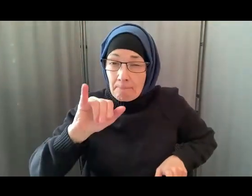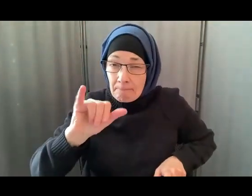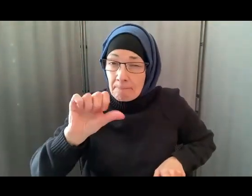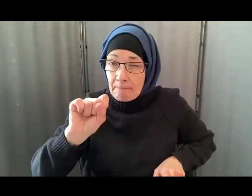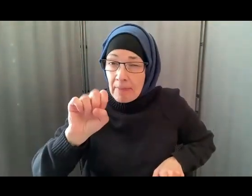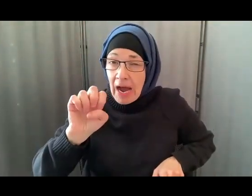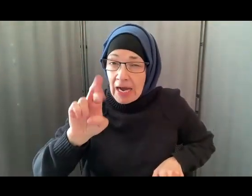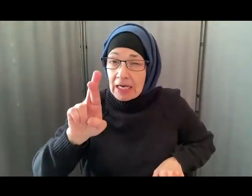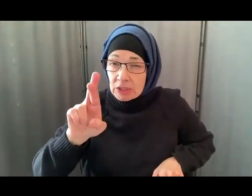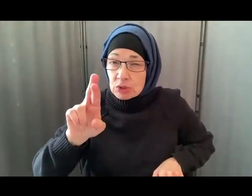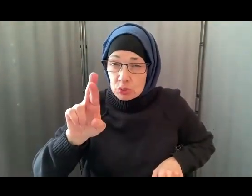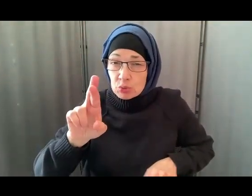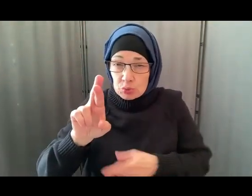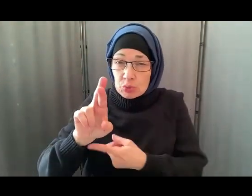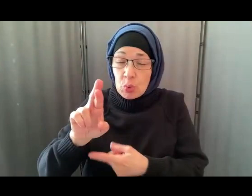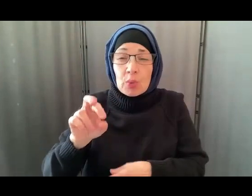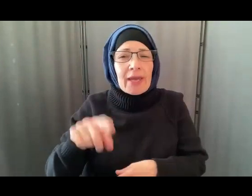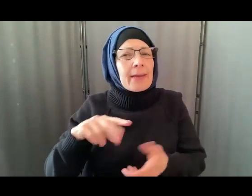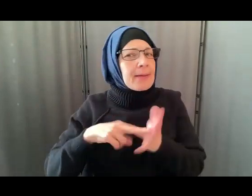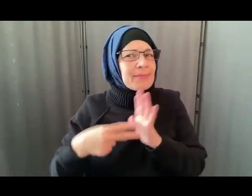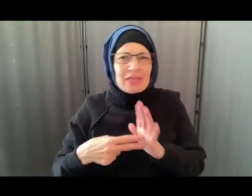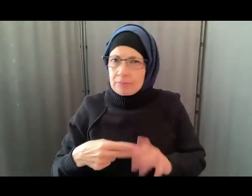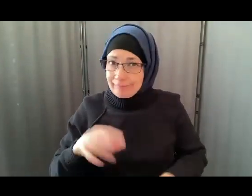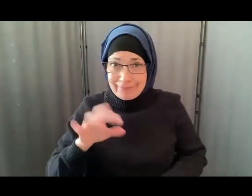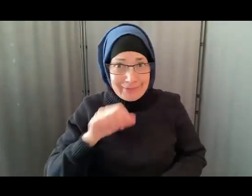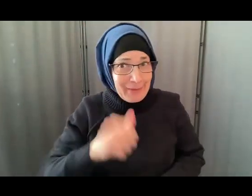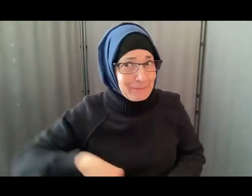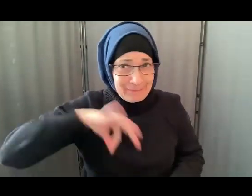own interest, against himself.